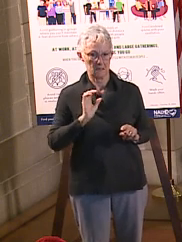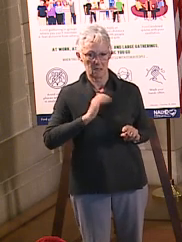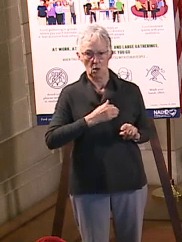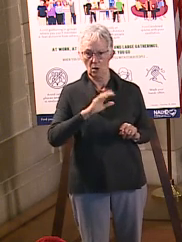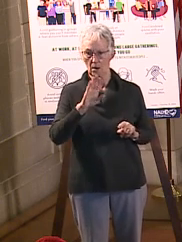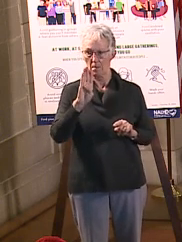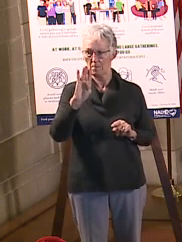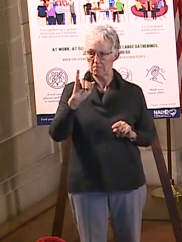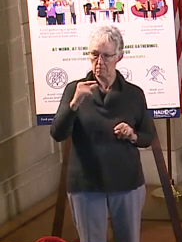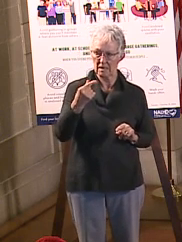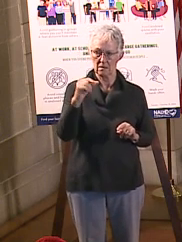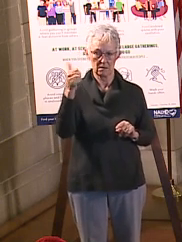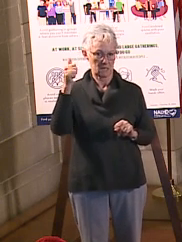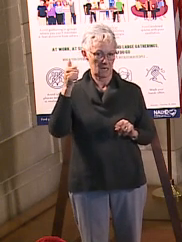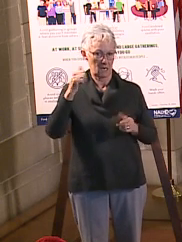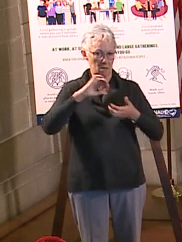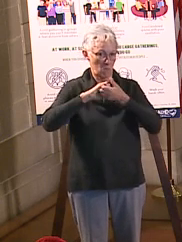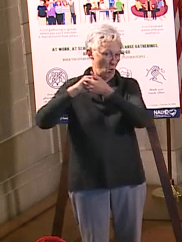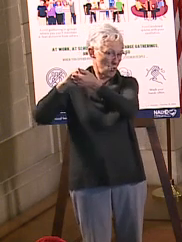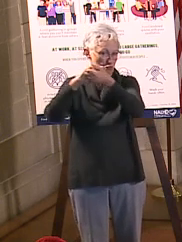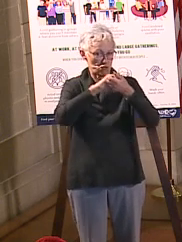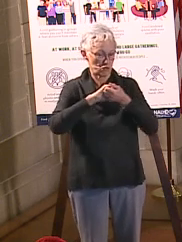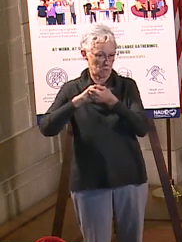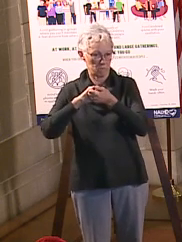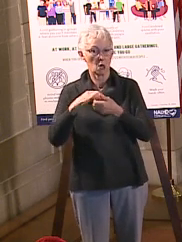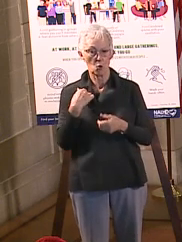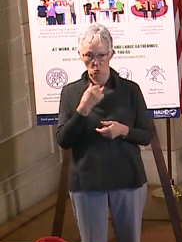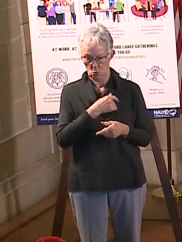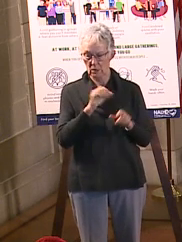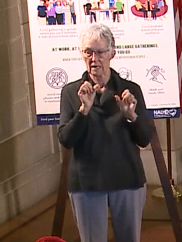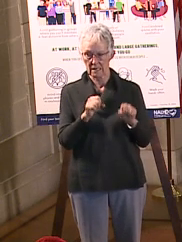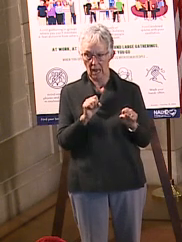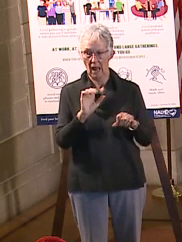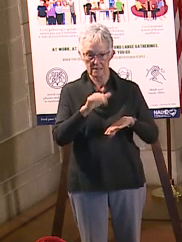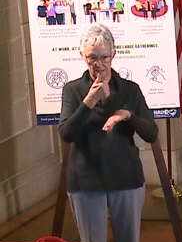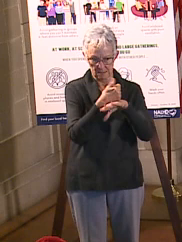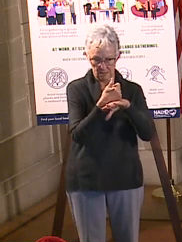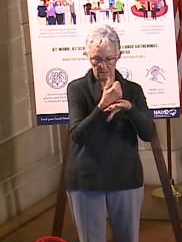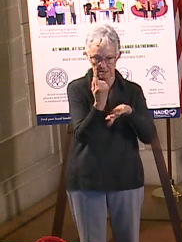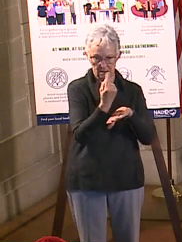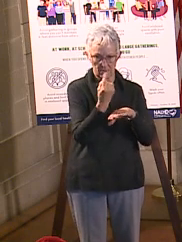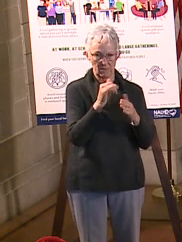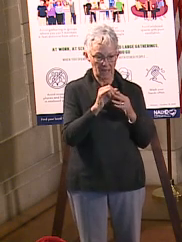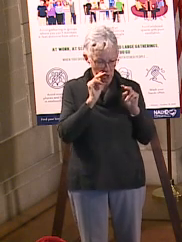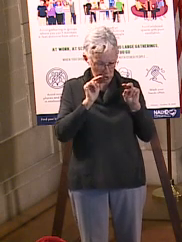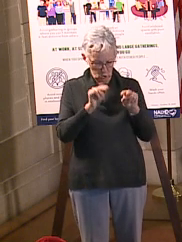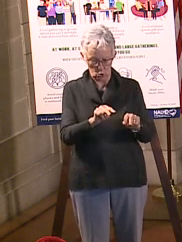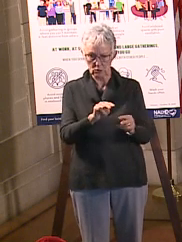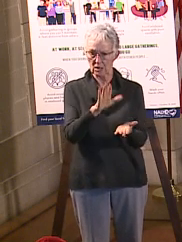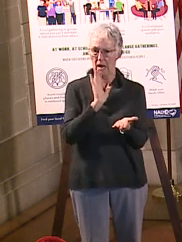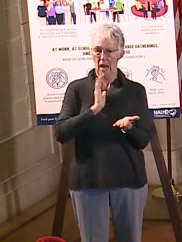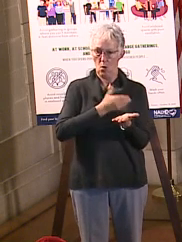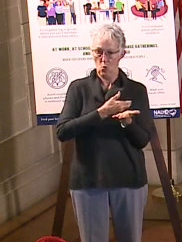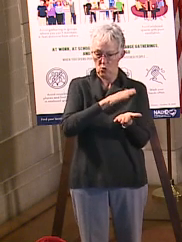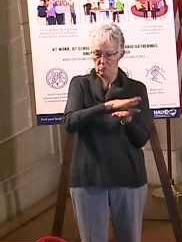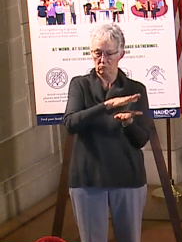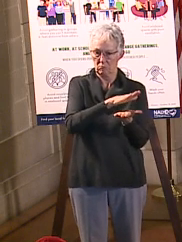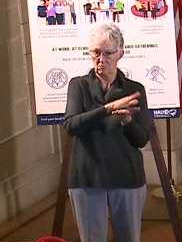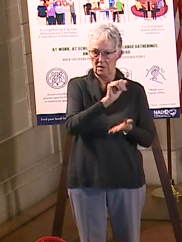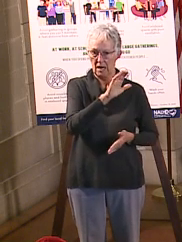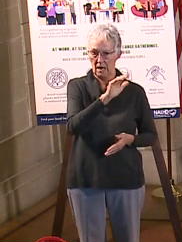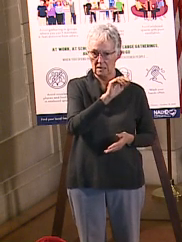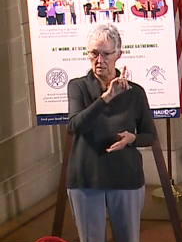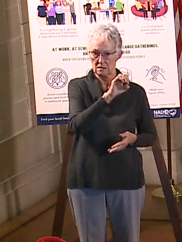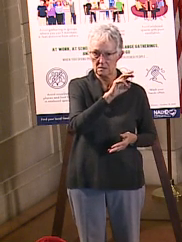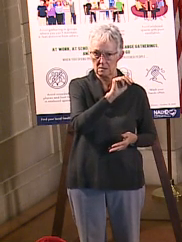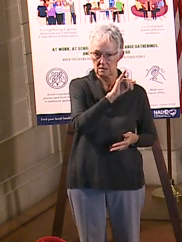partnerships. We can bring something together that looks at academic programs for which we have already proven. For example, we've created a space law